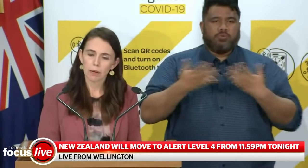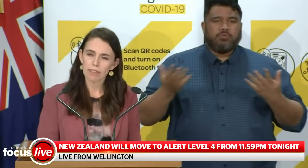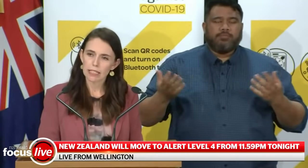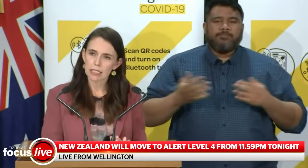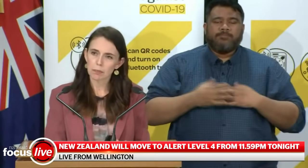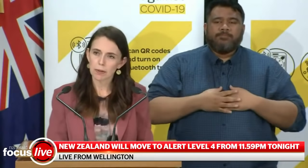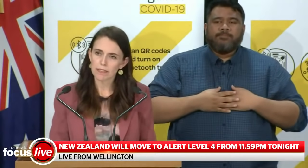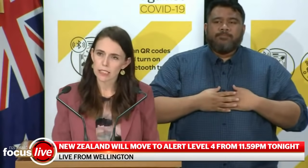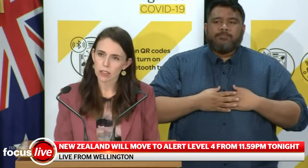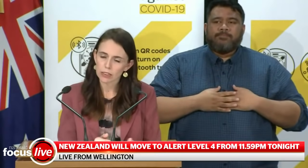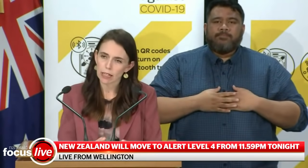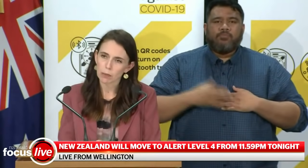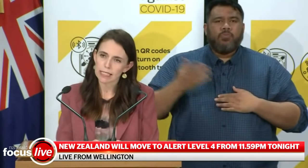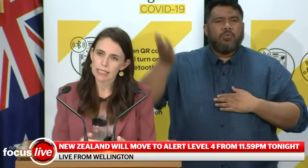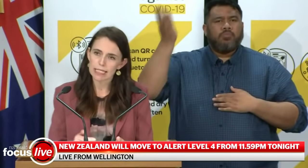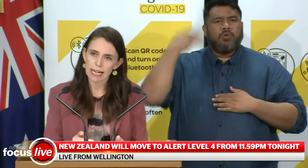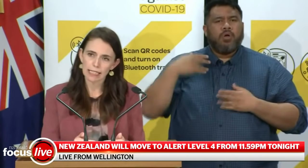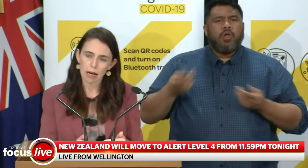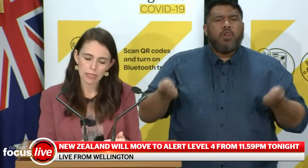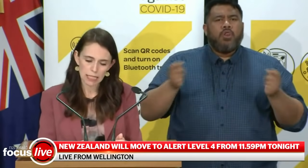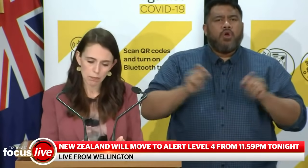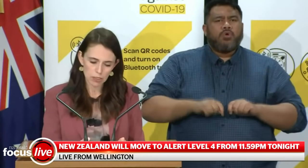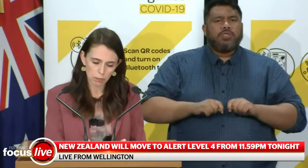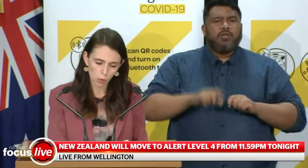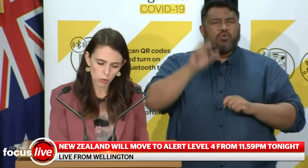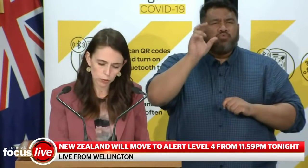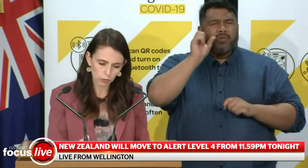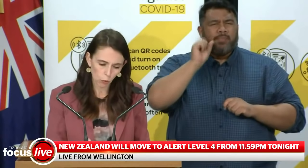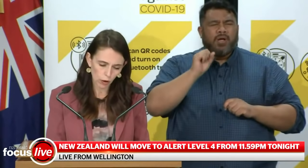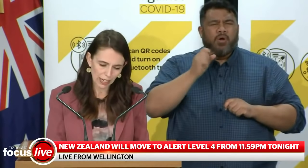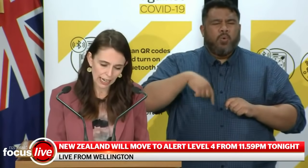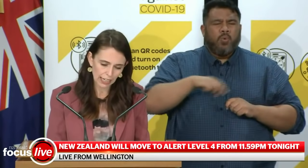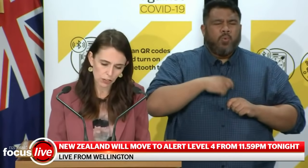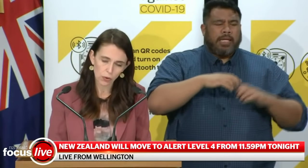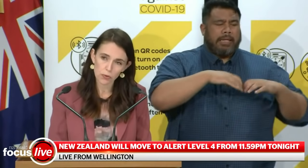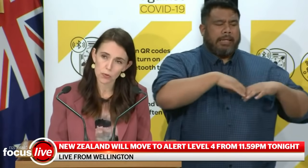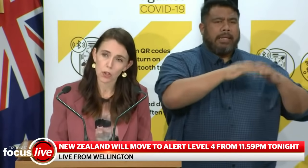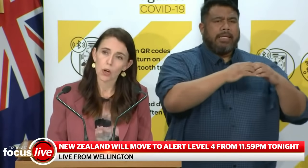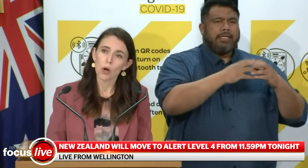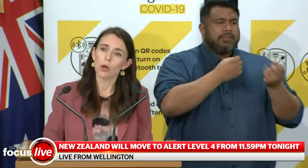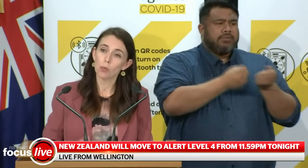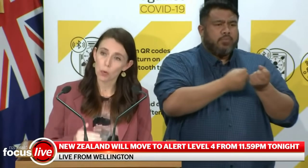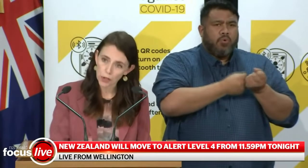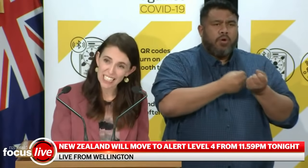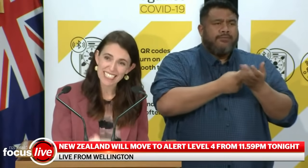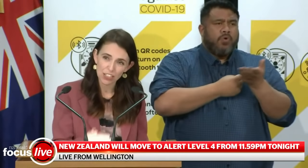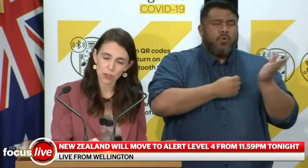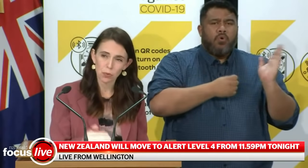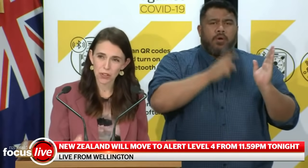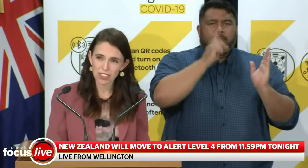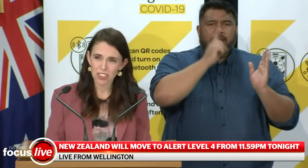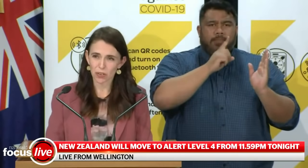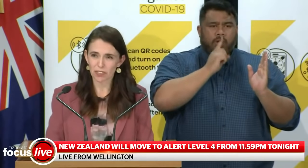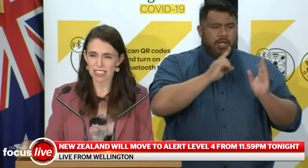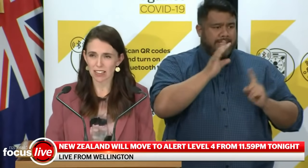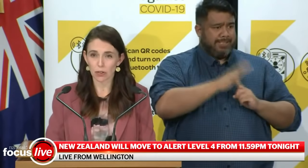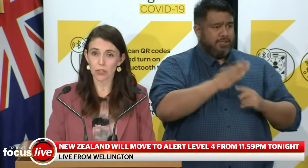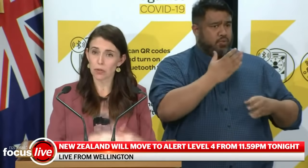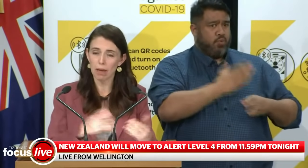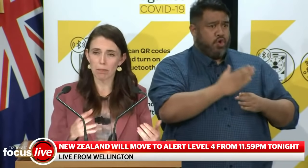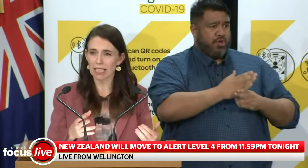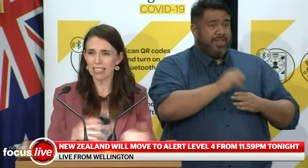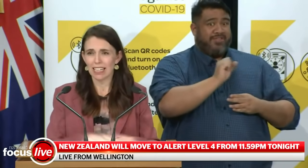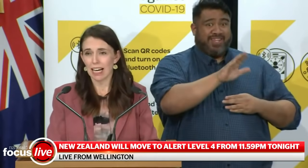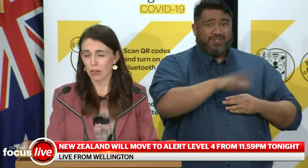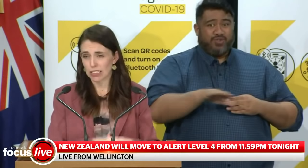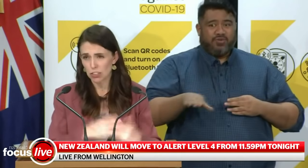In the previous lockdown, we did stand up some support for those who were essential workers. So obviously those